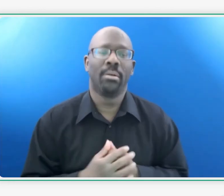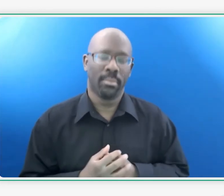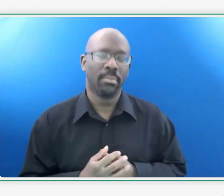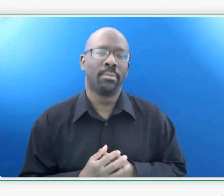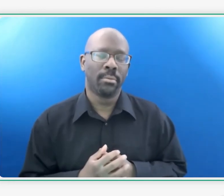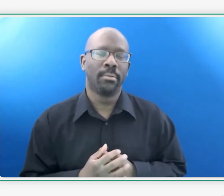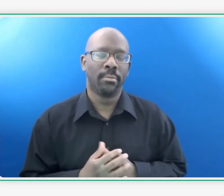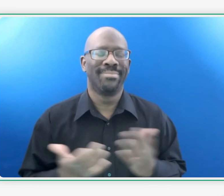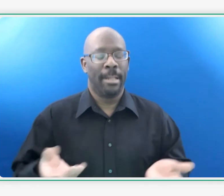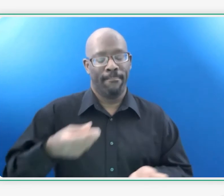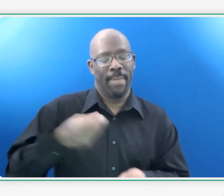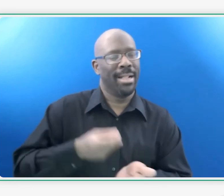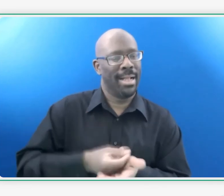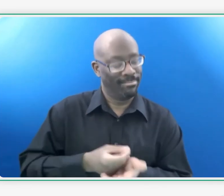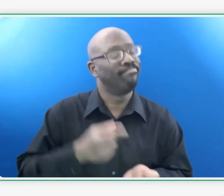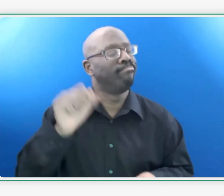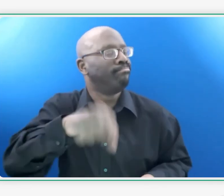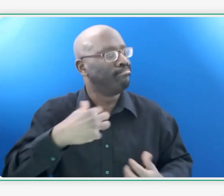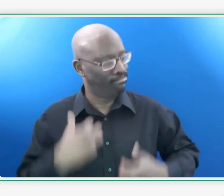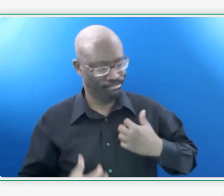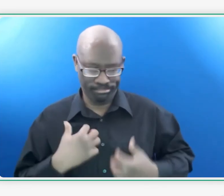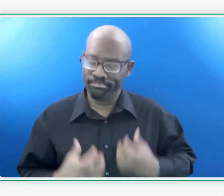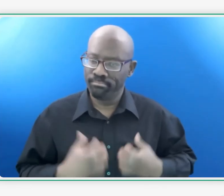Okay, so in closing,